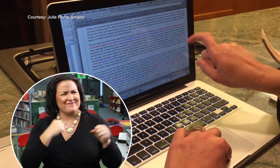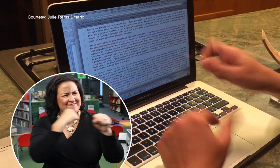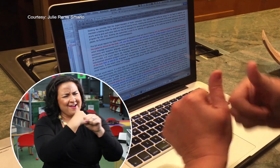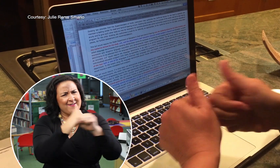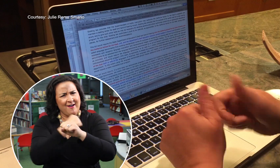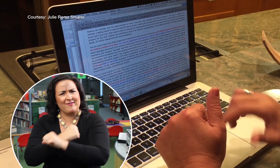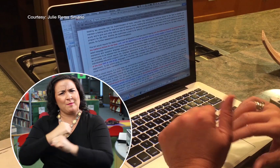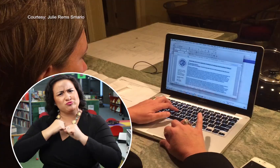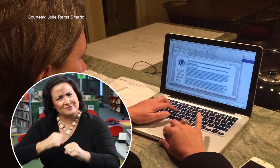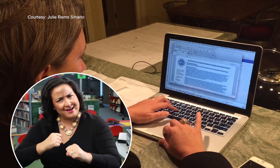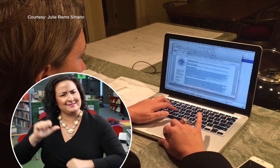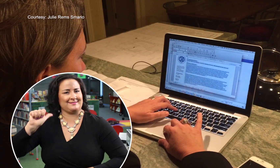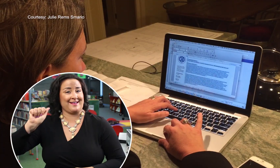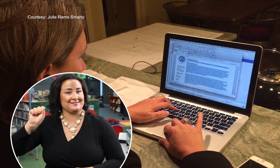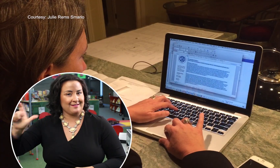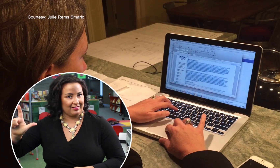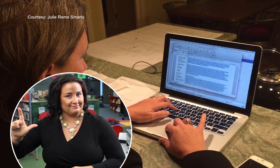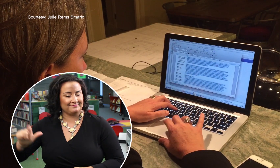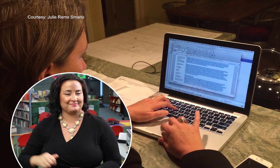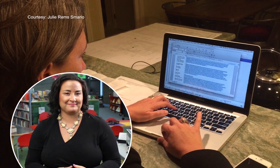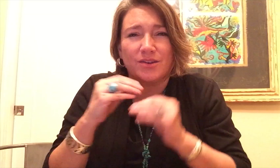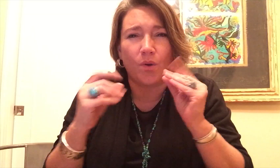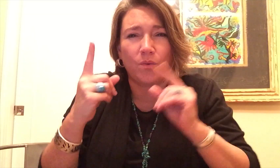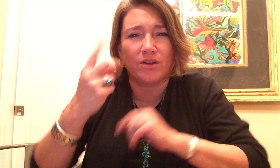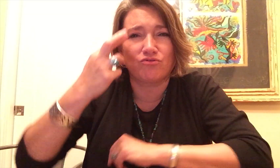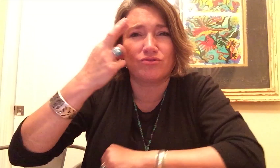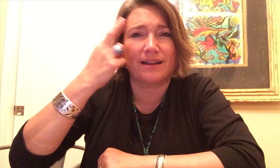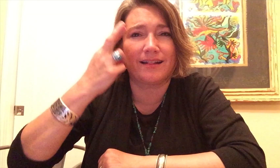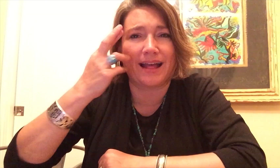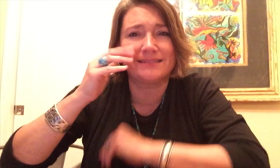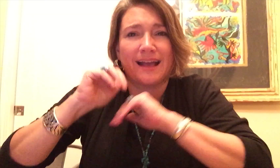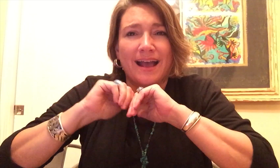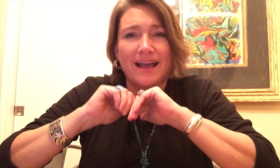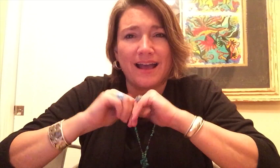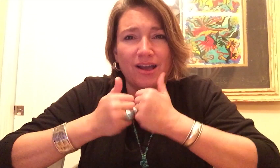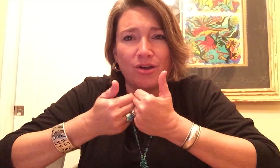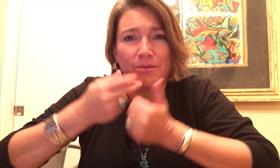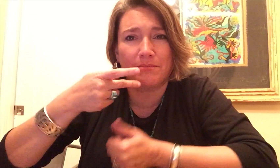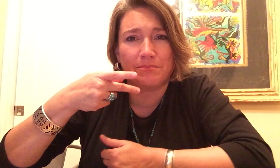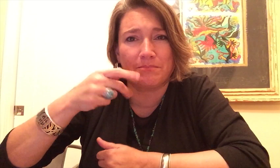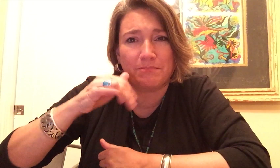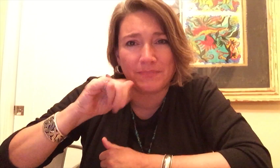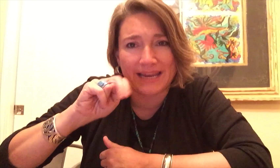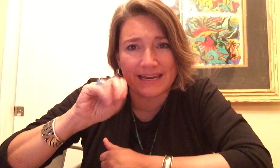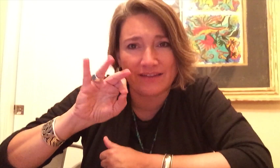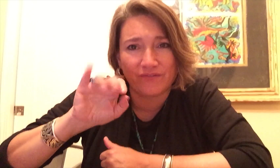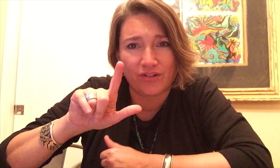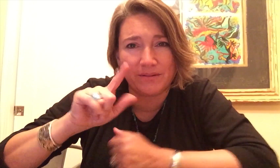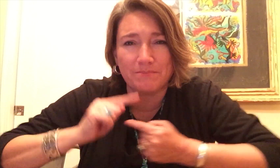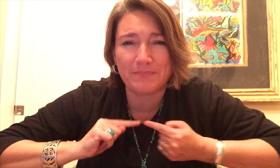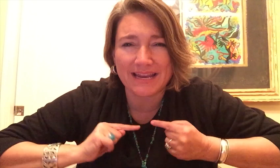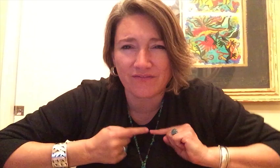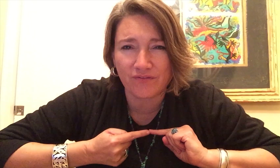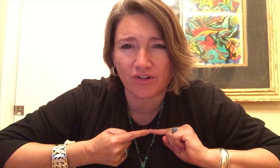protect ASL for deaf children. No one realizes how utterly painful it